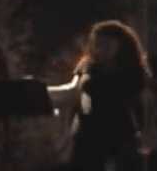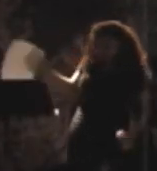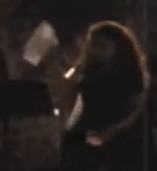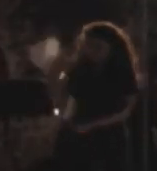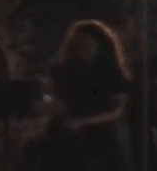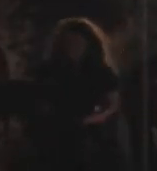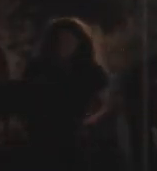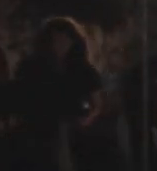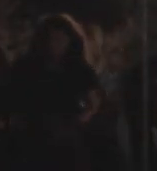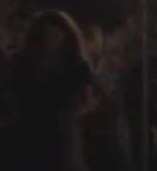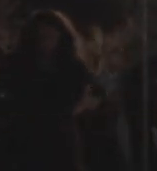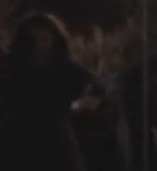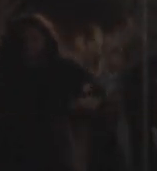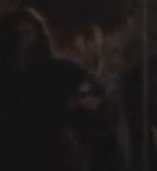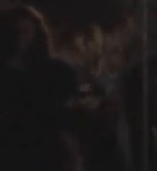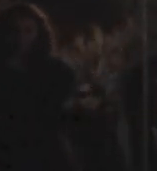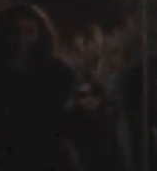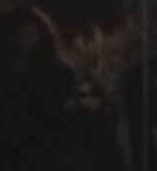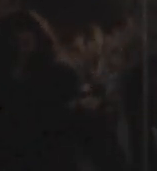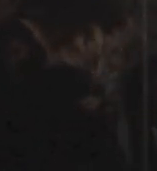Thank you